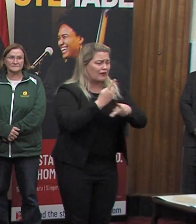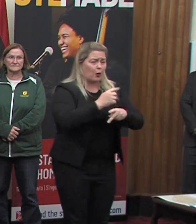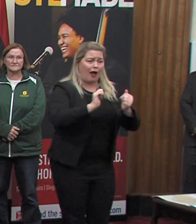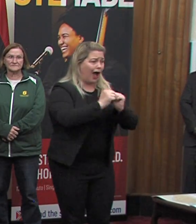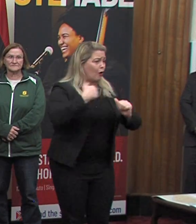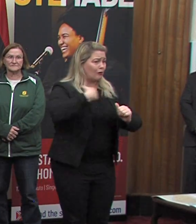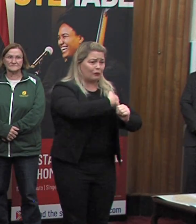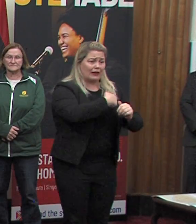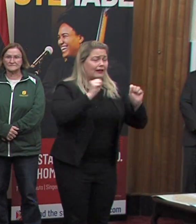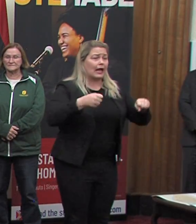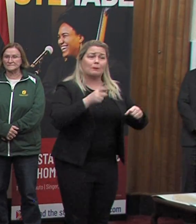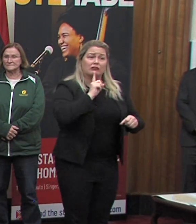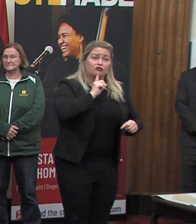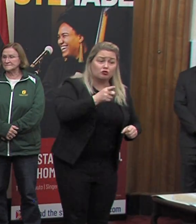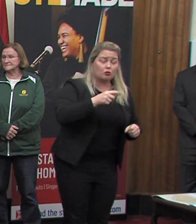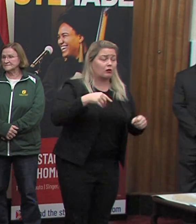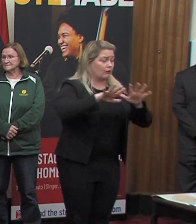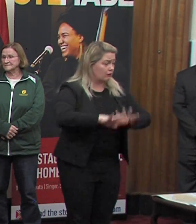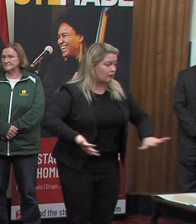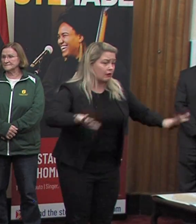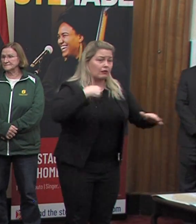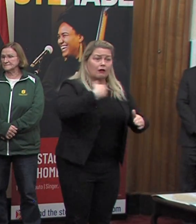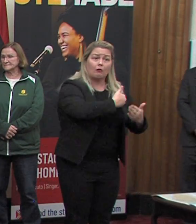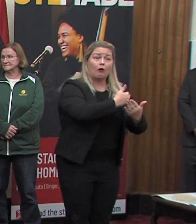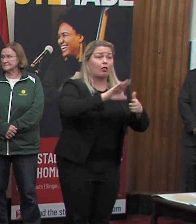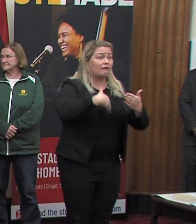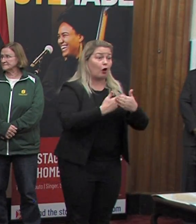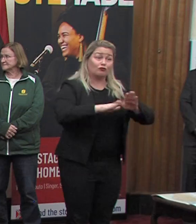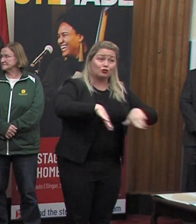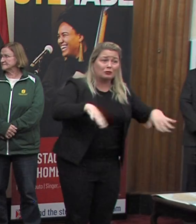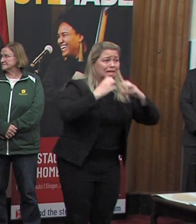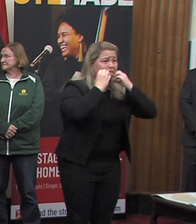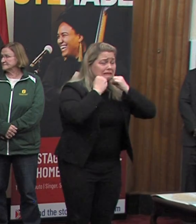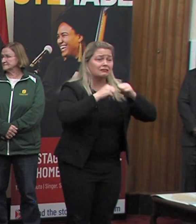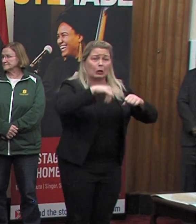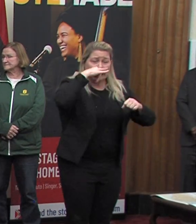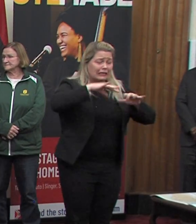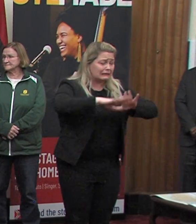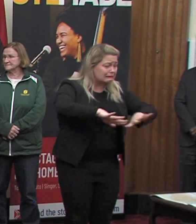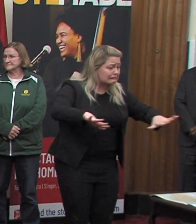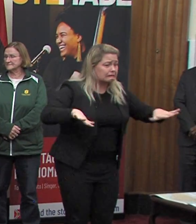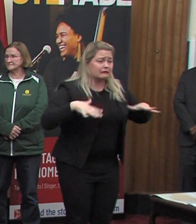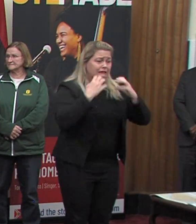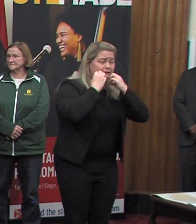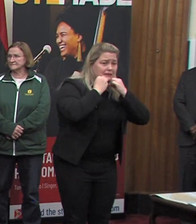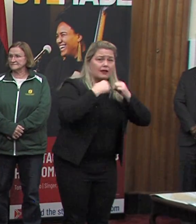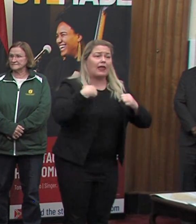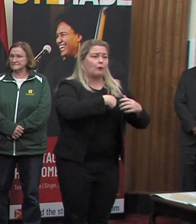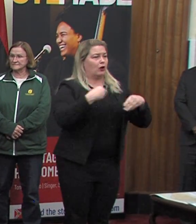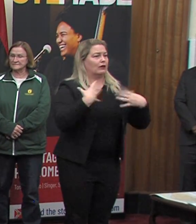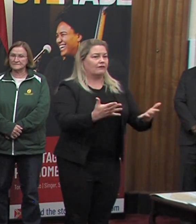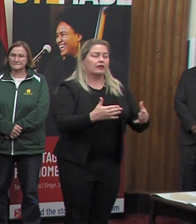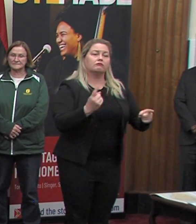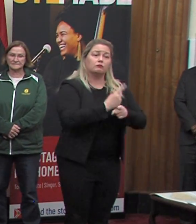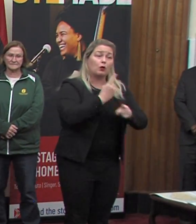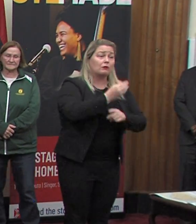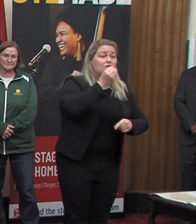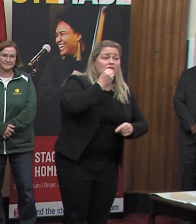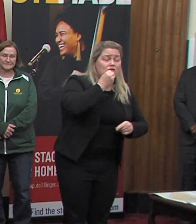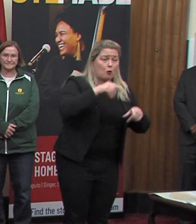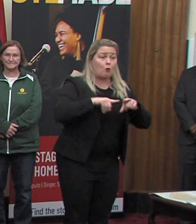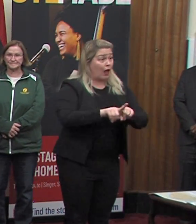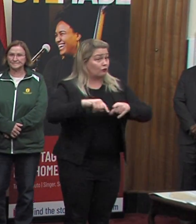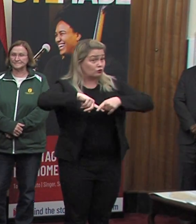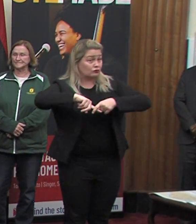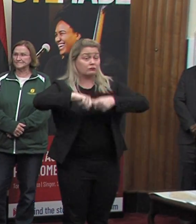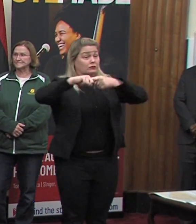make sure that our kids, our children, get the meals and the food that they need while